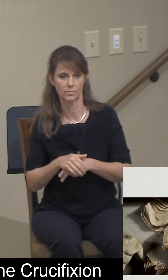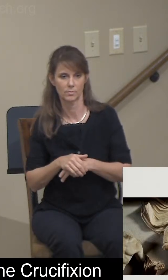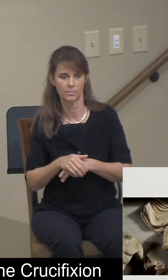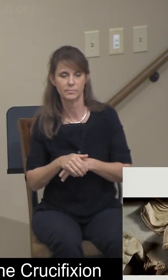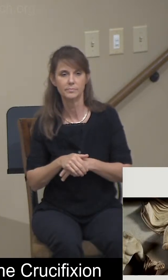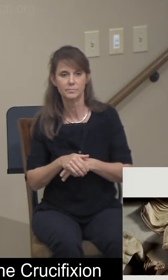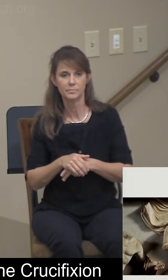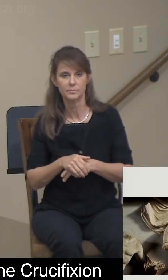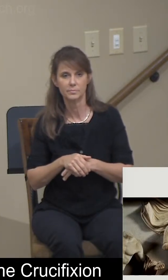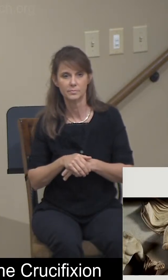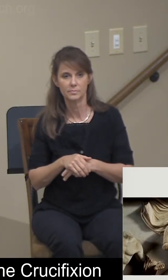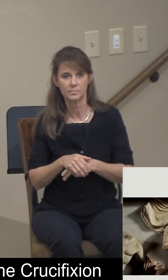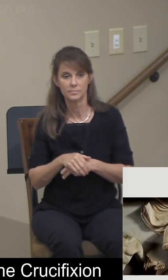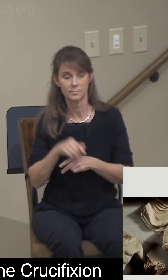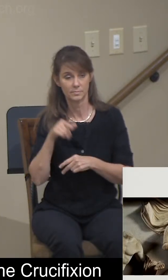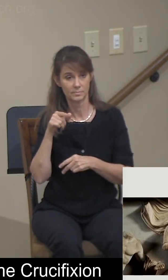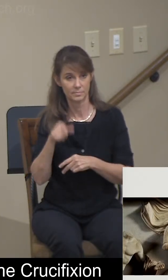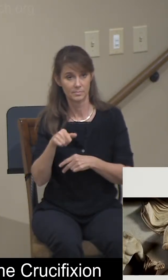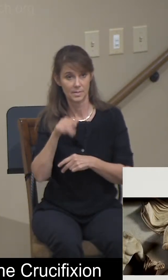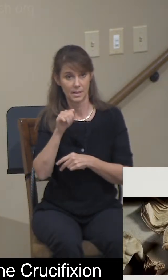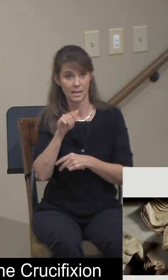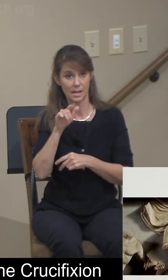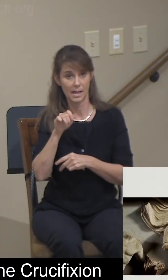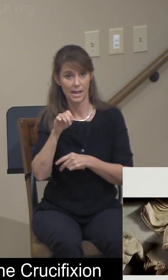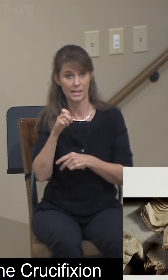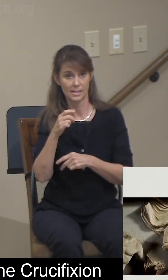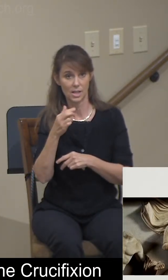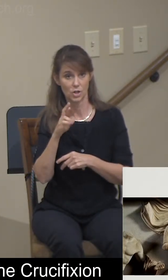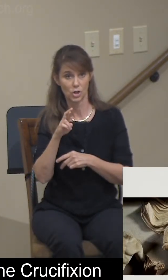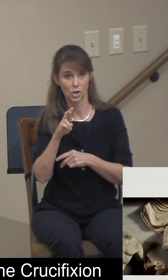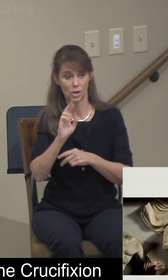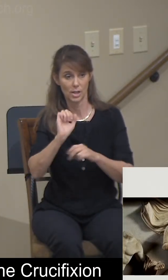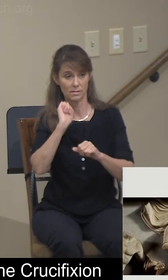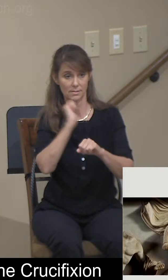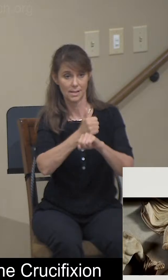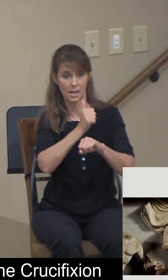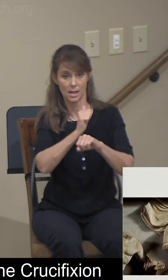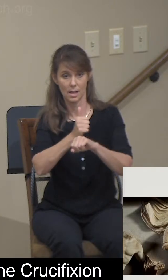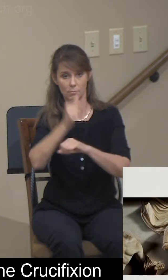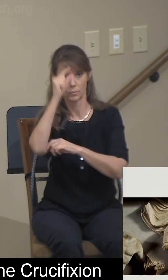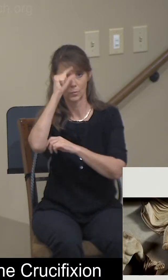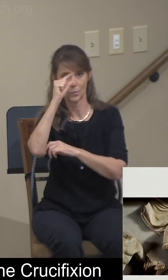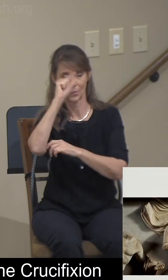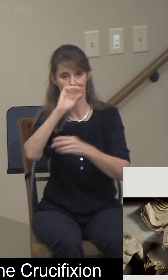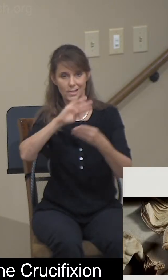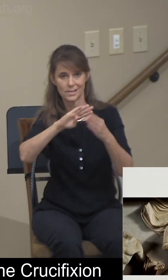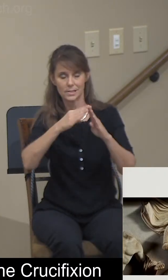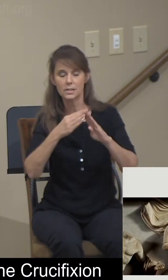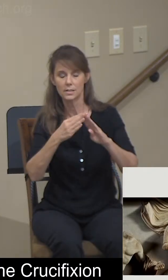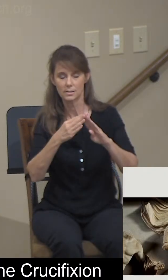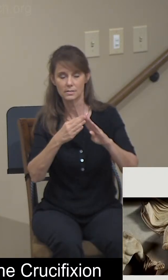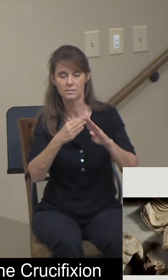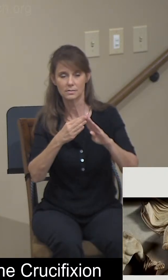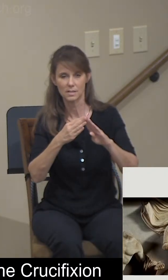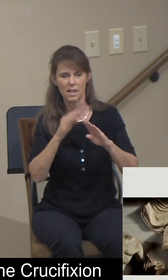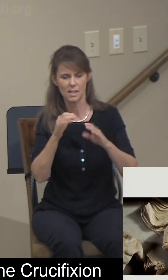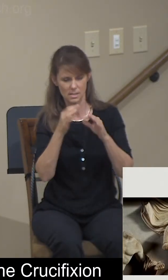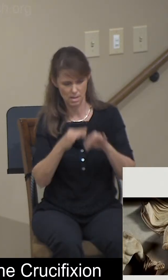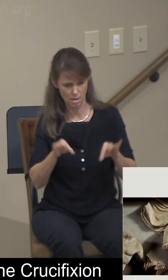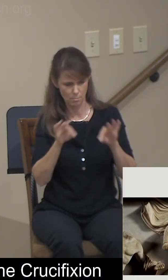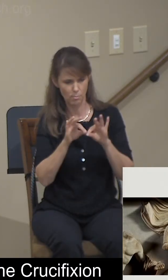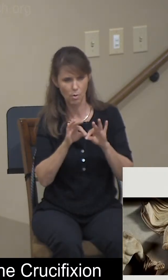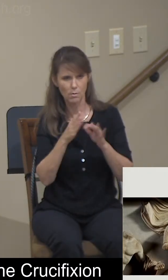by establishing Greek cities. This is a really important part of how this sort of this process